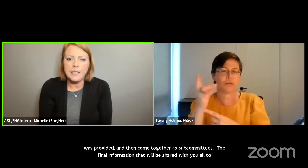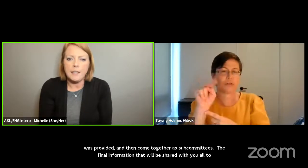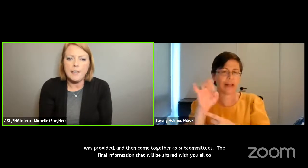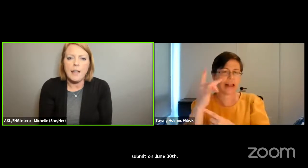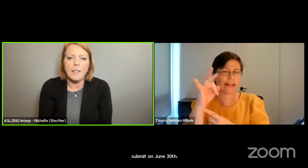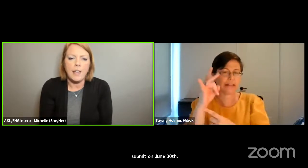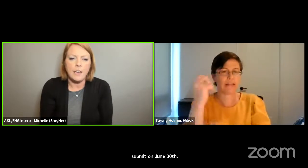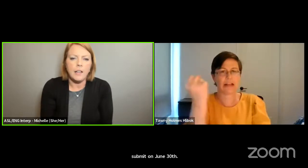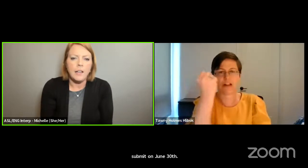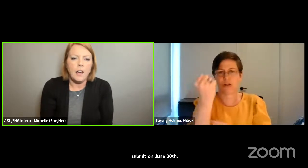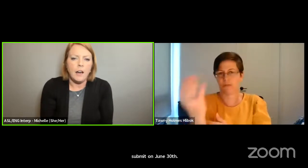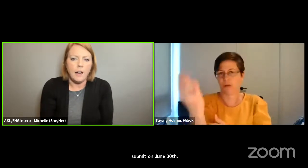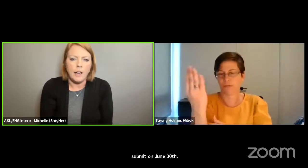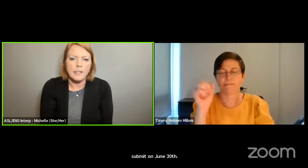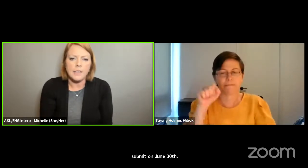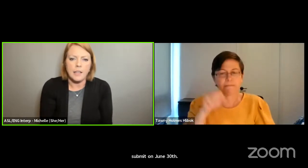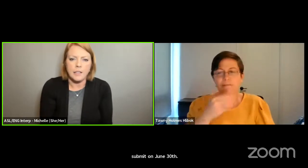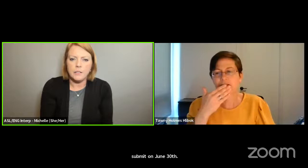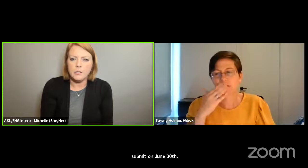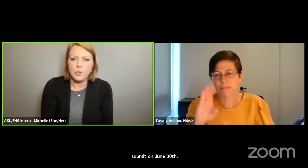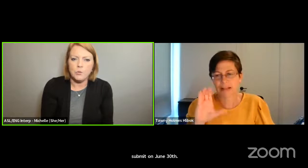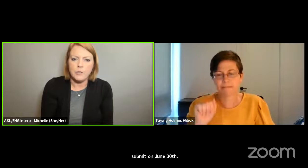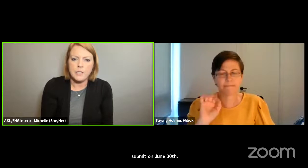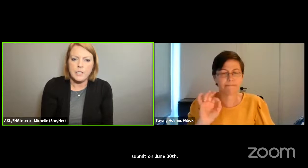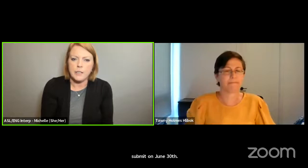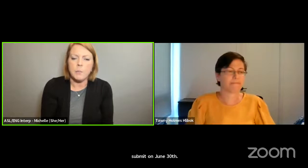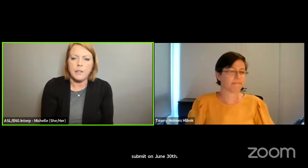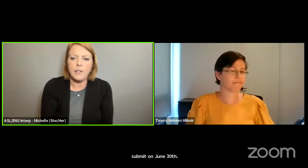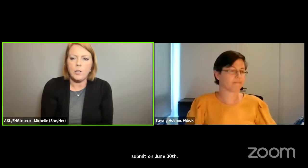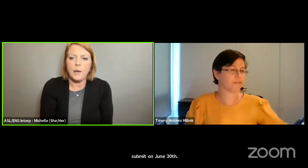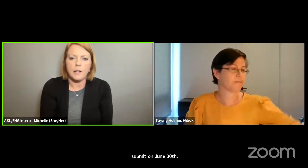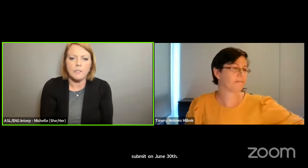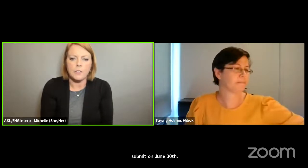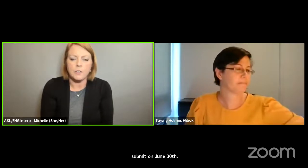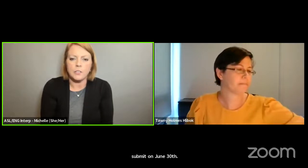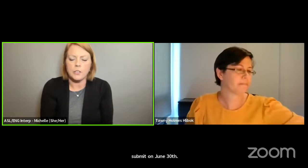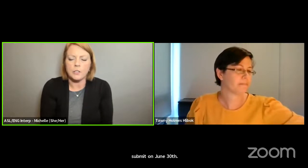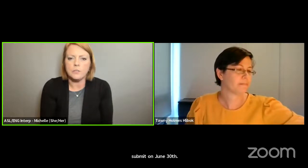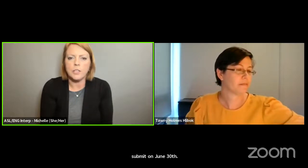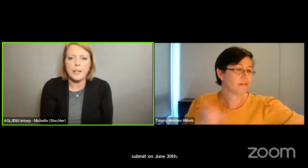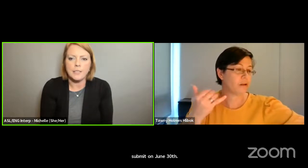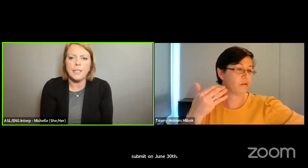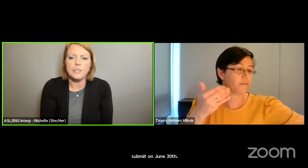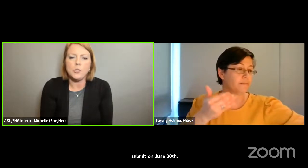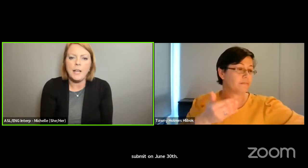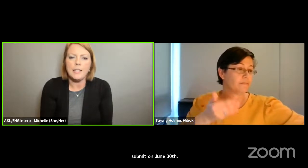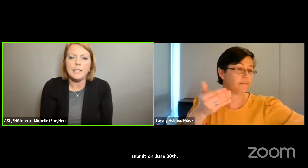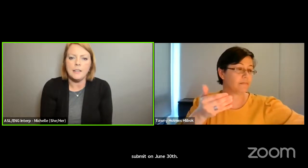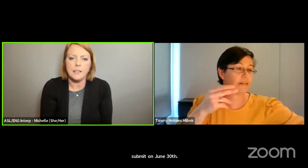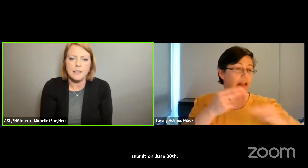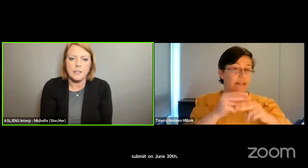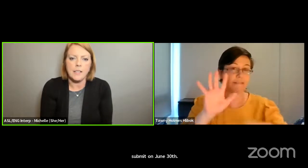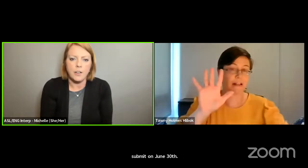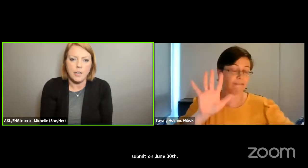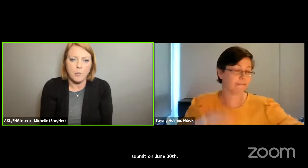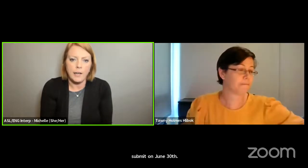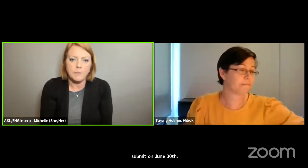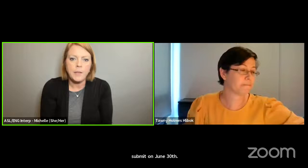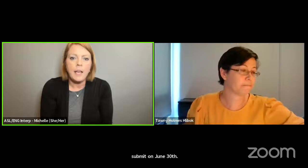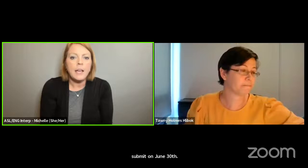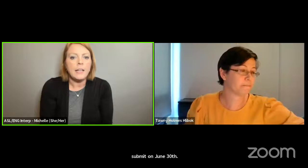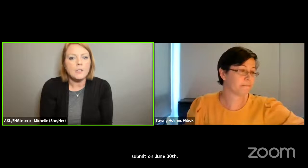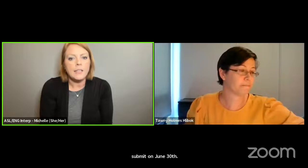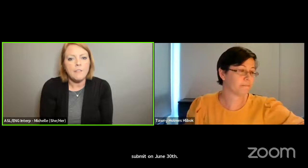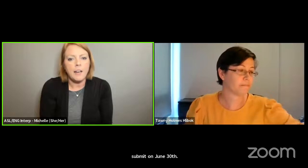June 18th, and then I said June 15th. But thank you, Becca, for correcting me. June 18th is the Saturday